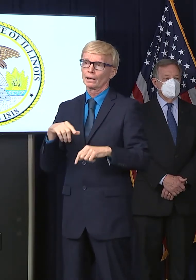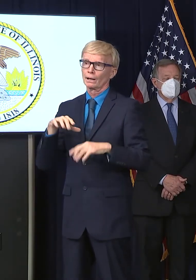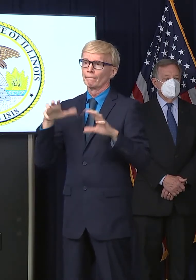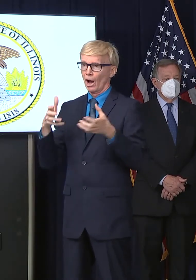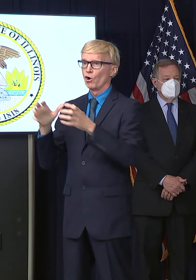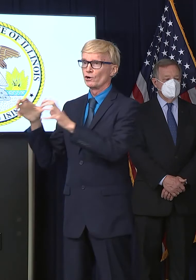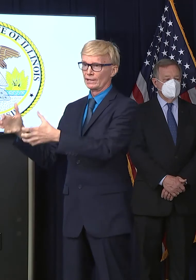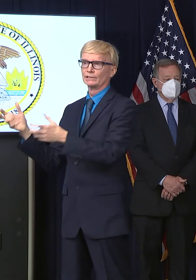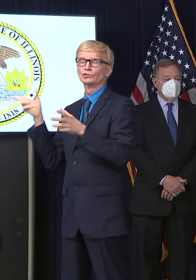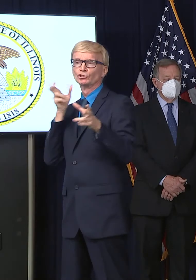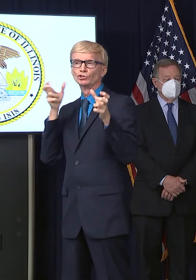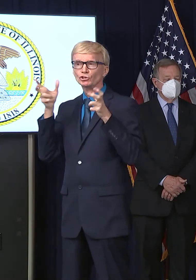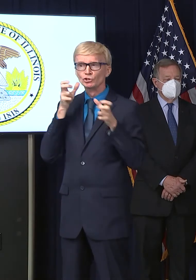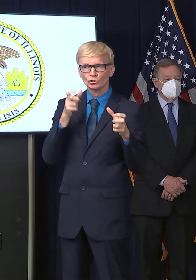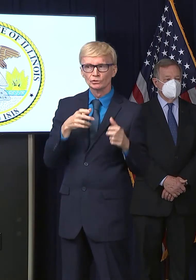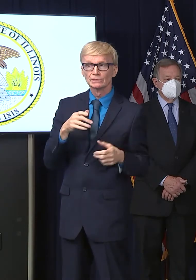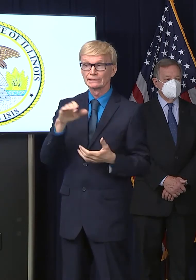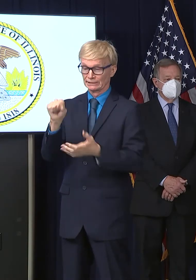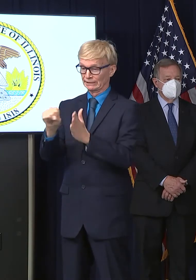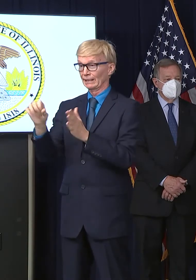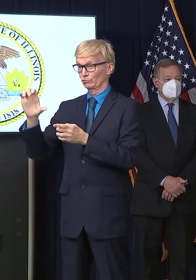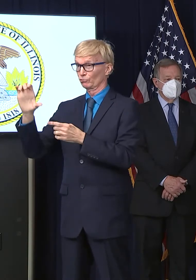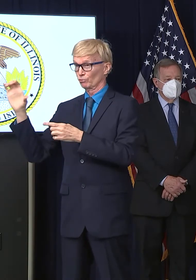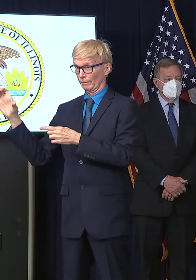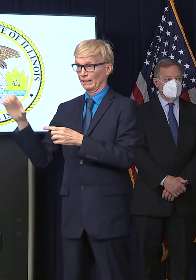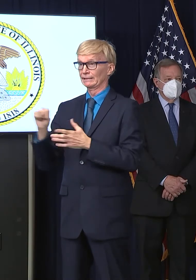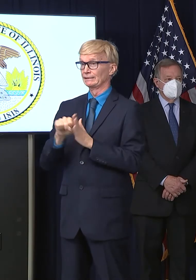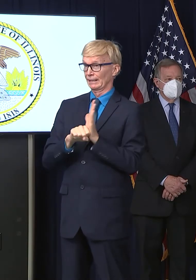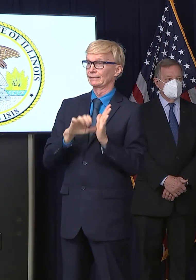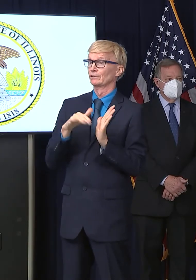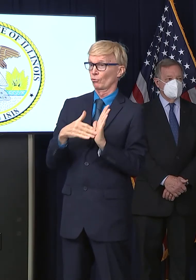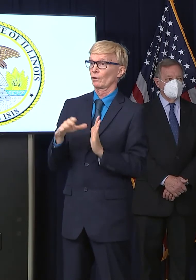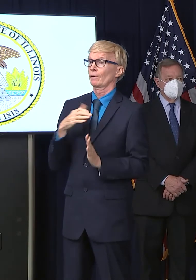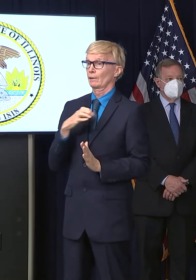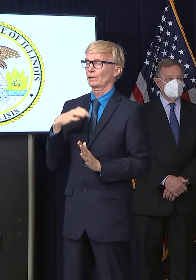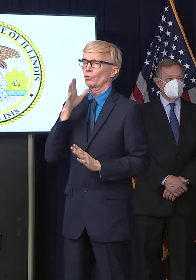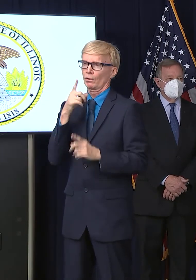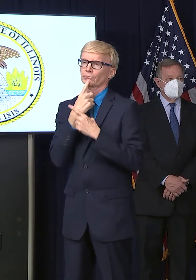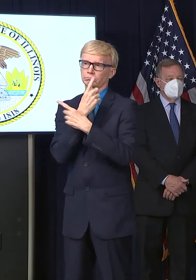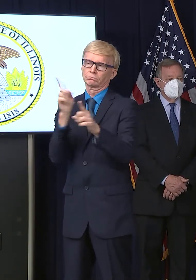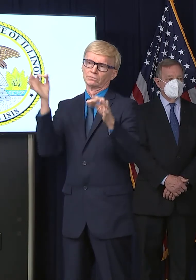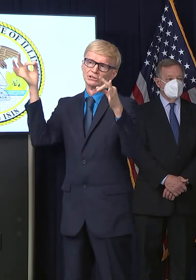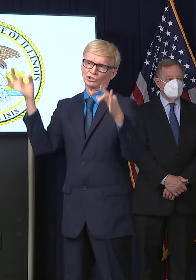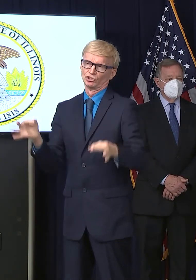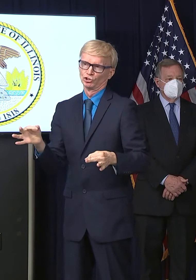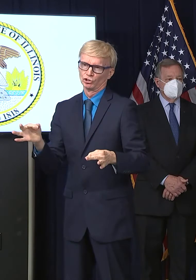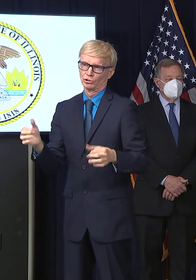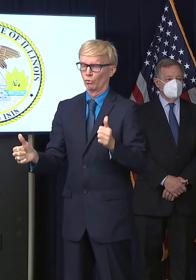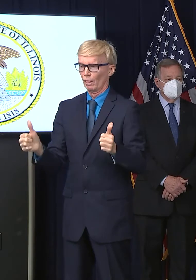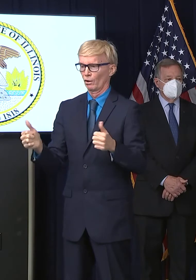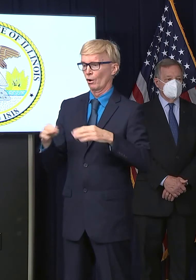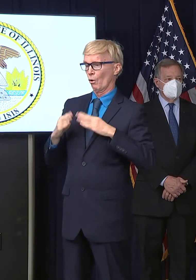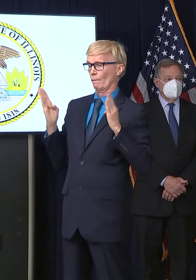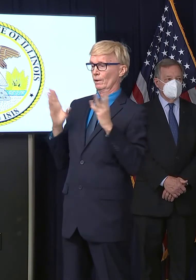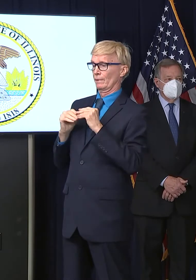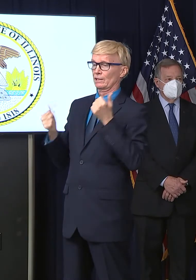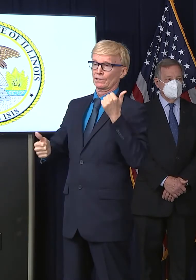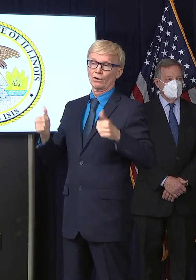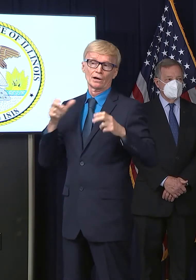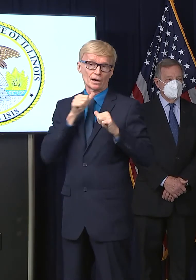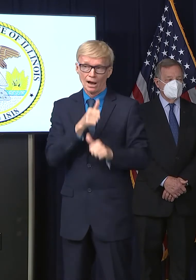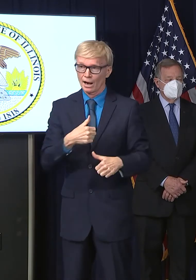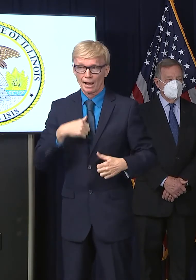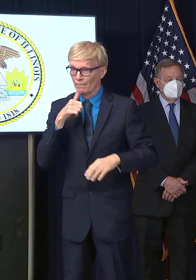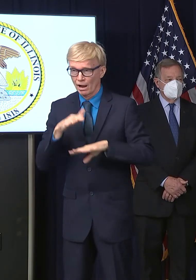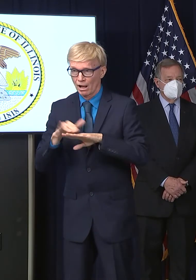that the State Central Committee ultimately is going to make that decision. They're the ones who will decide whether it's an open meeting or not. I'm not on the State